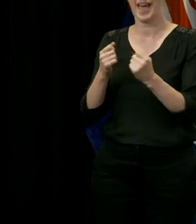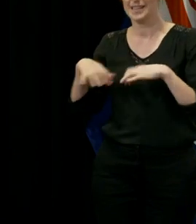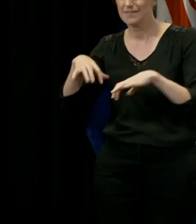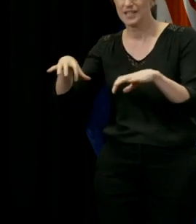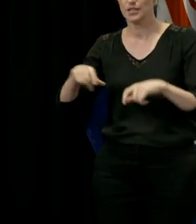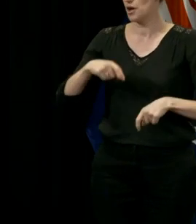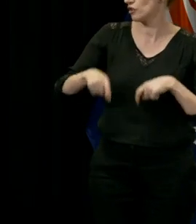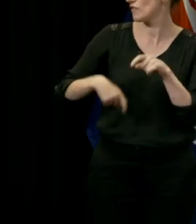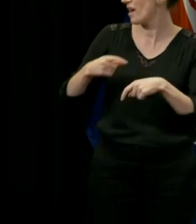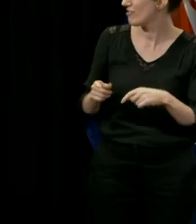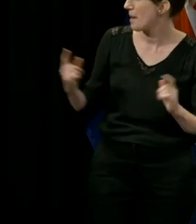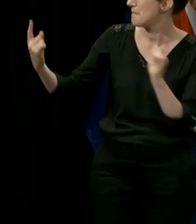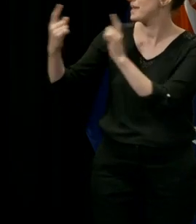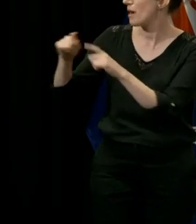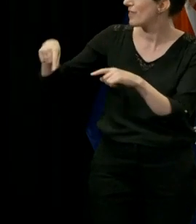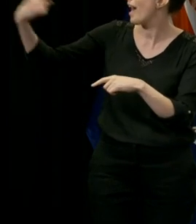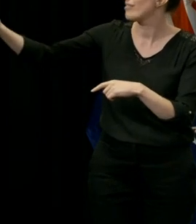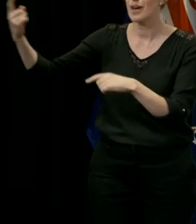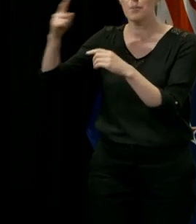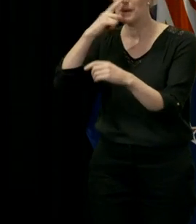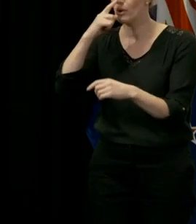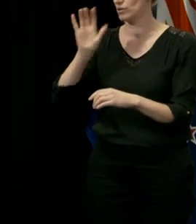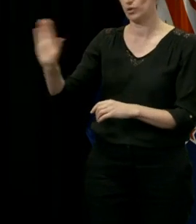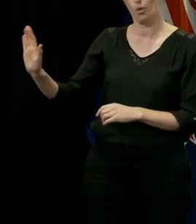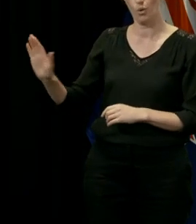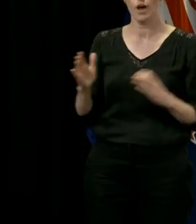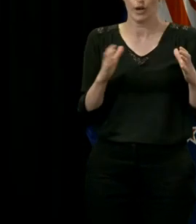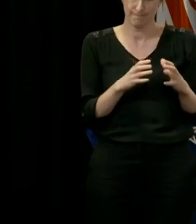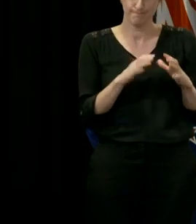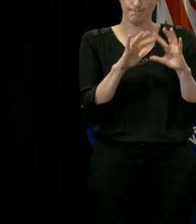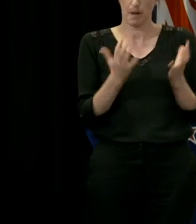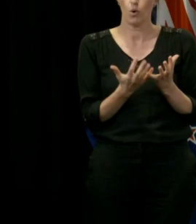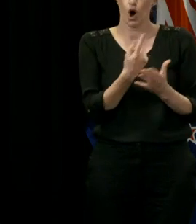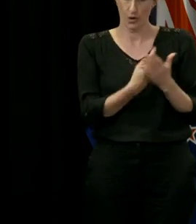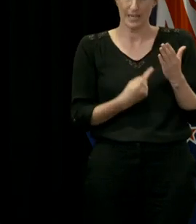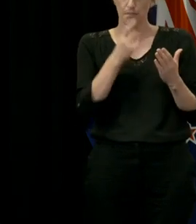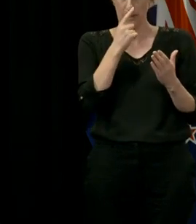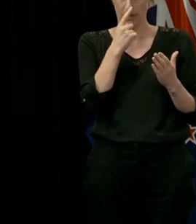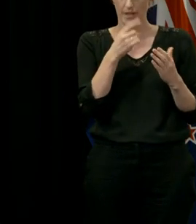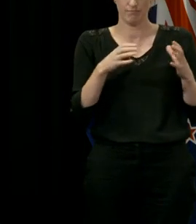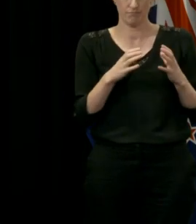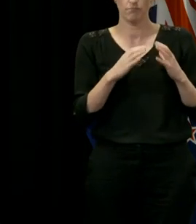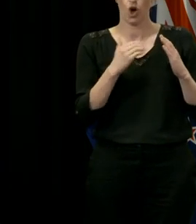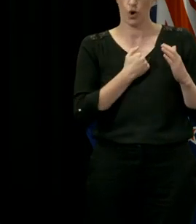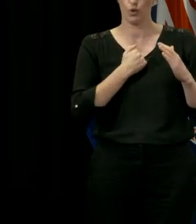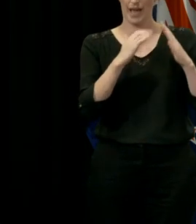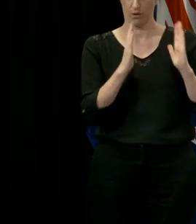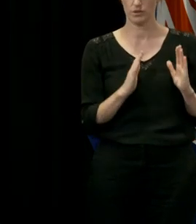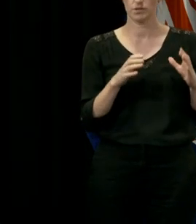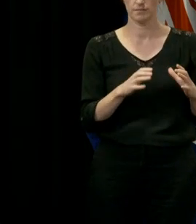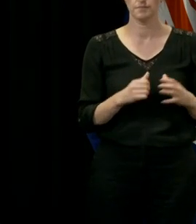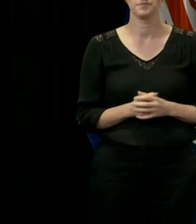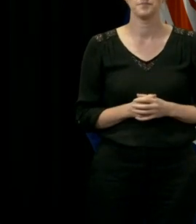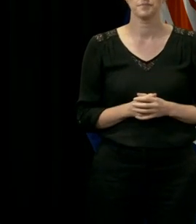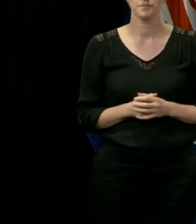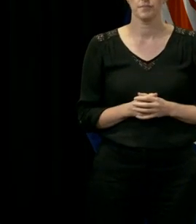and spend time with other people outside of your bubble. 2 metres apart. And then when it